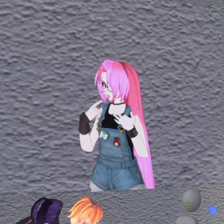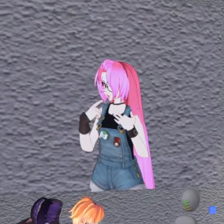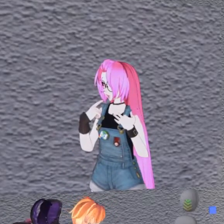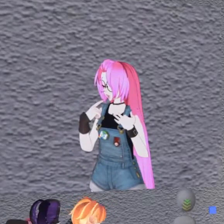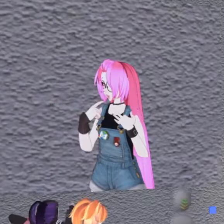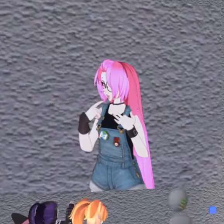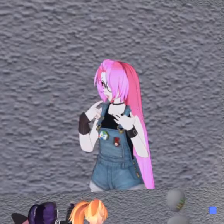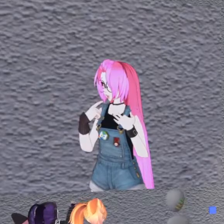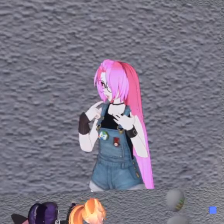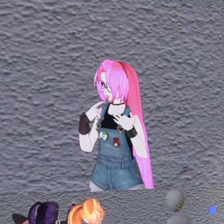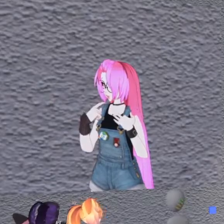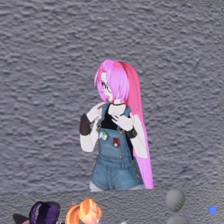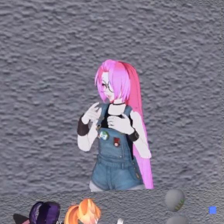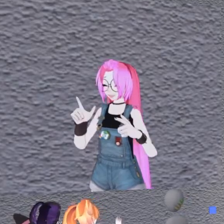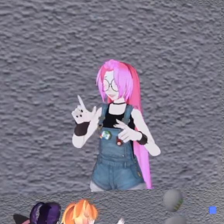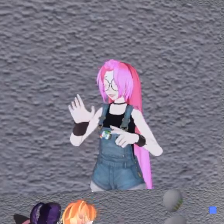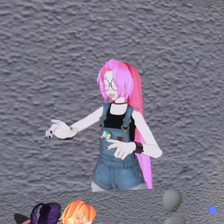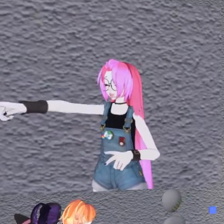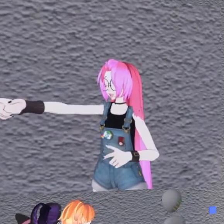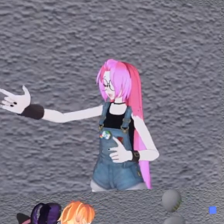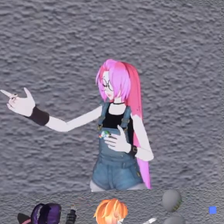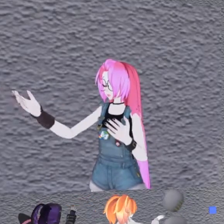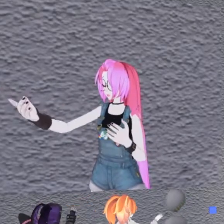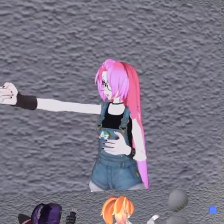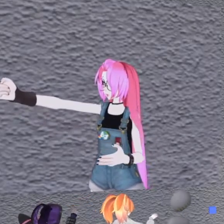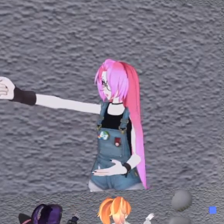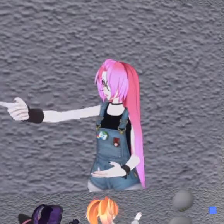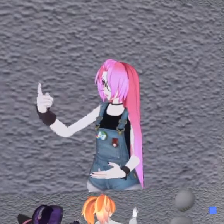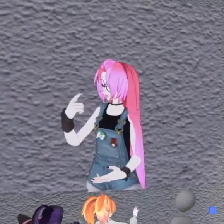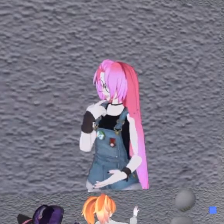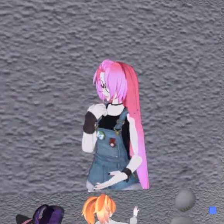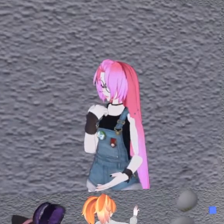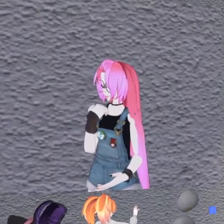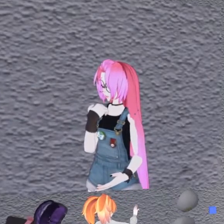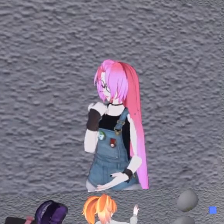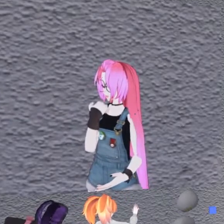All right. Oh, well. Oh.